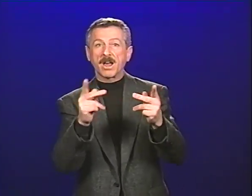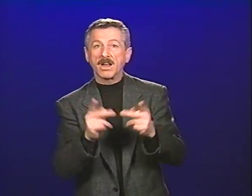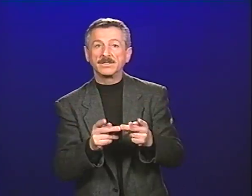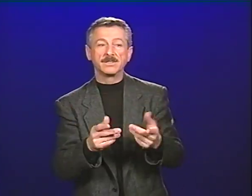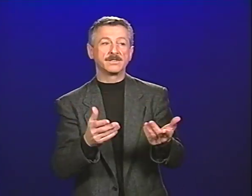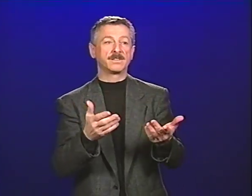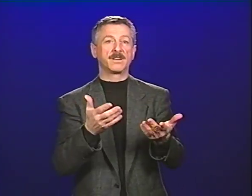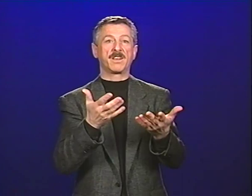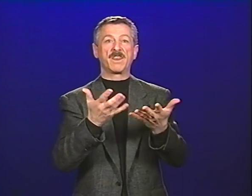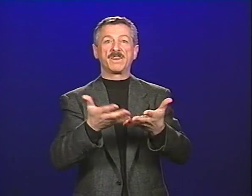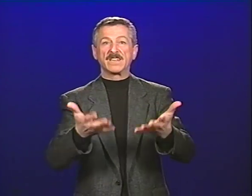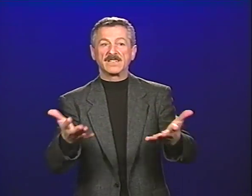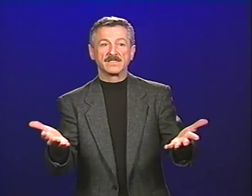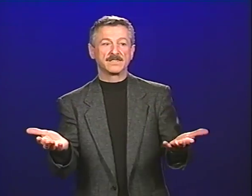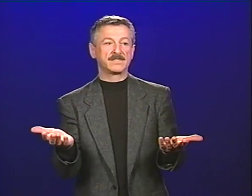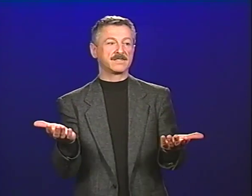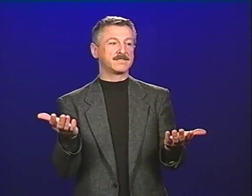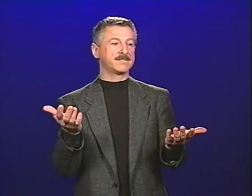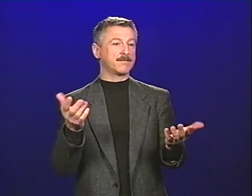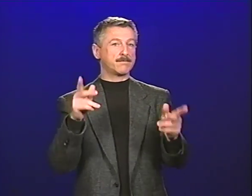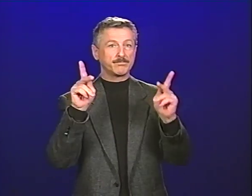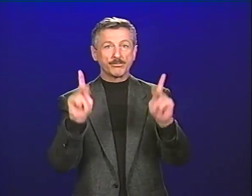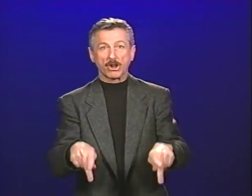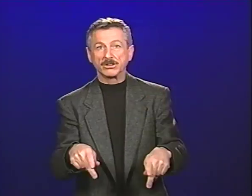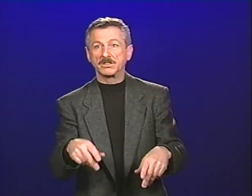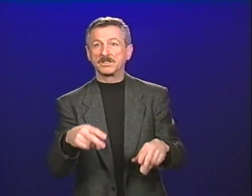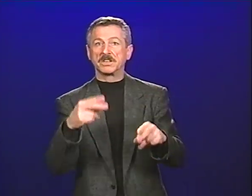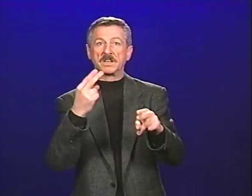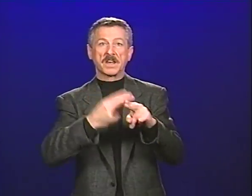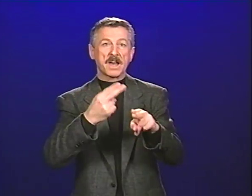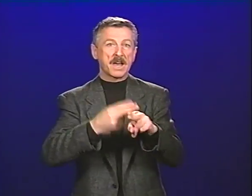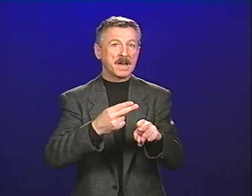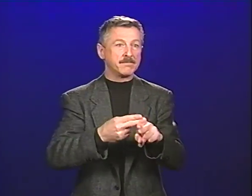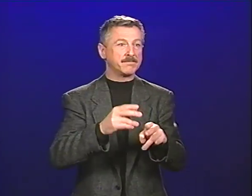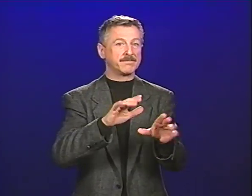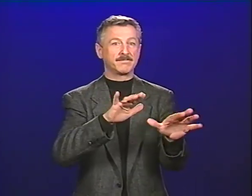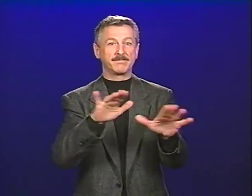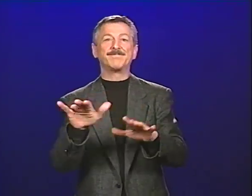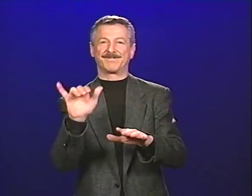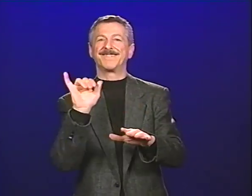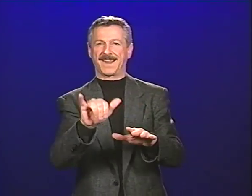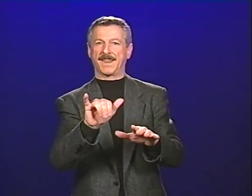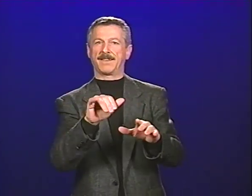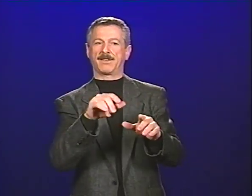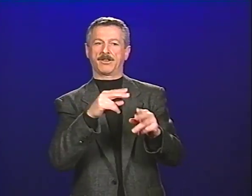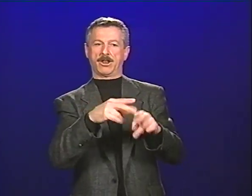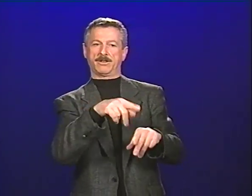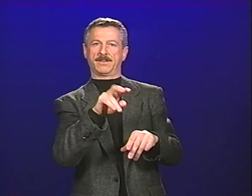Nouns name places, things, people, proper names, and so on.